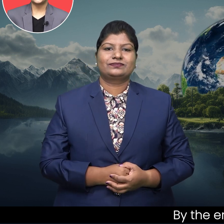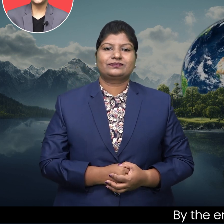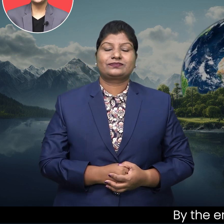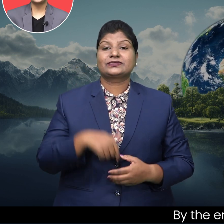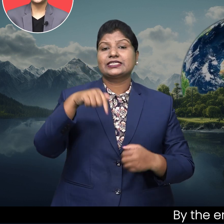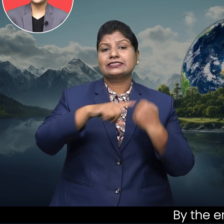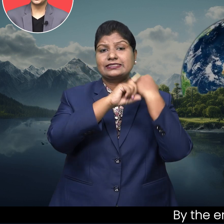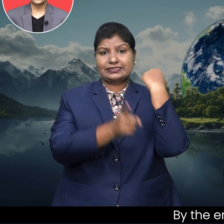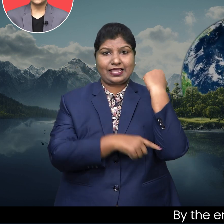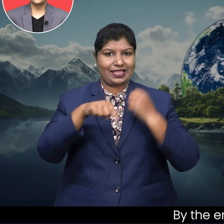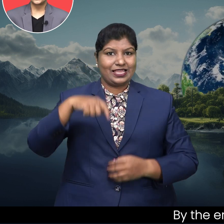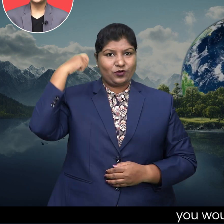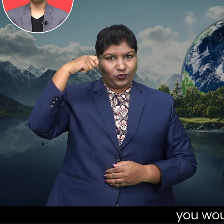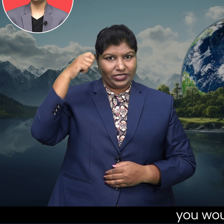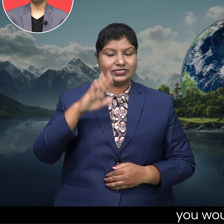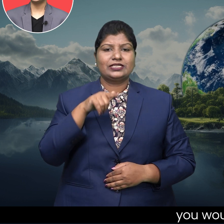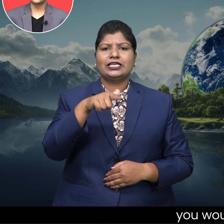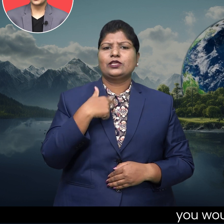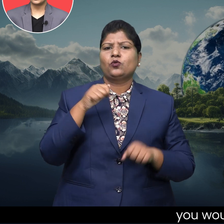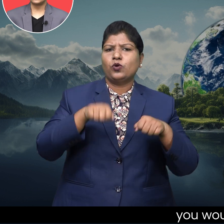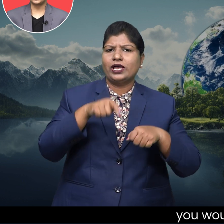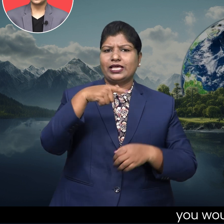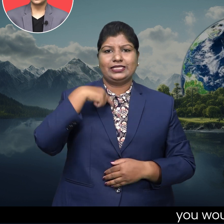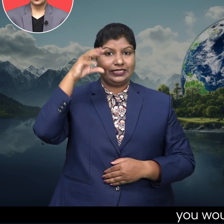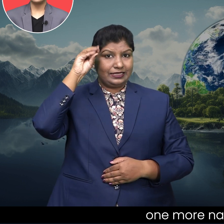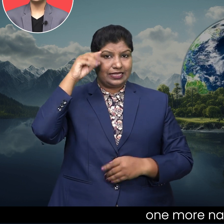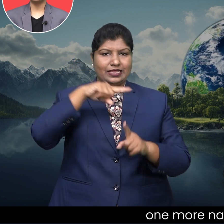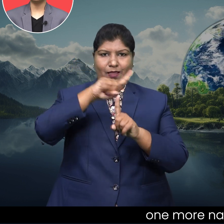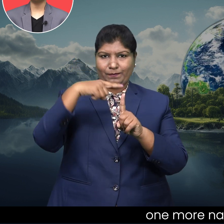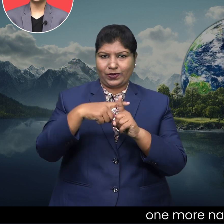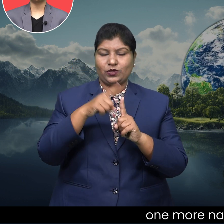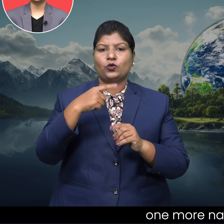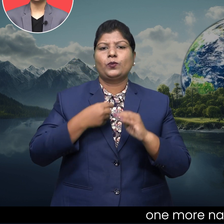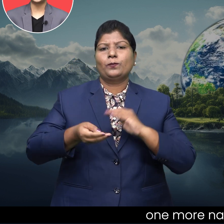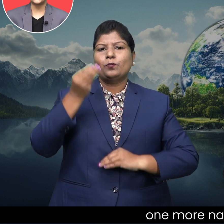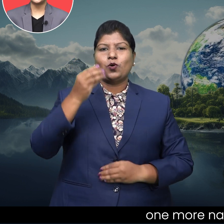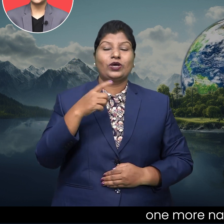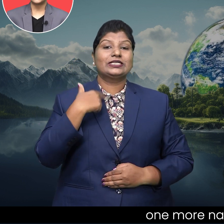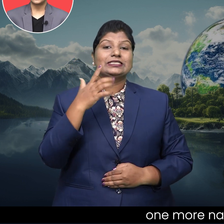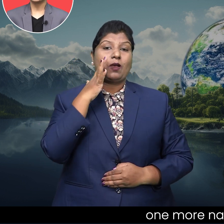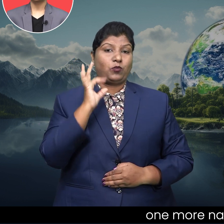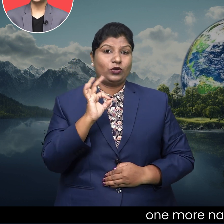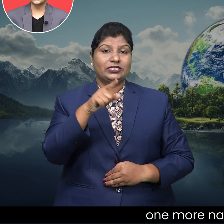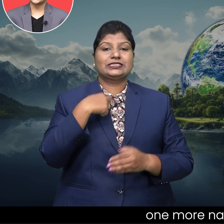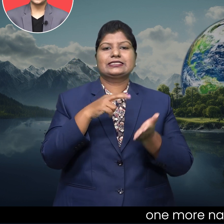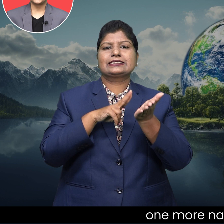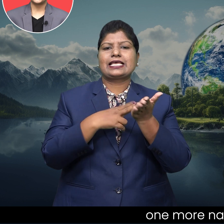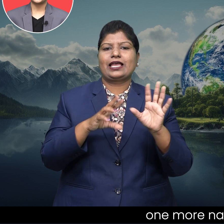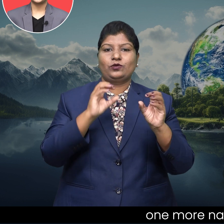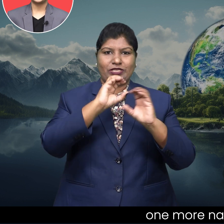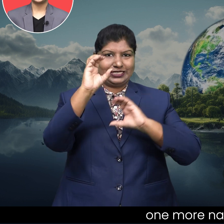By the end of this video, you would learn about one more natural resource,